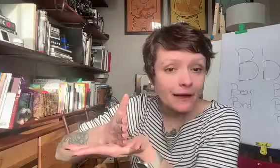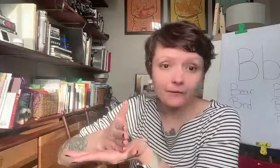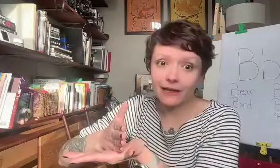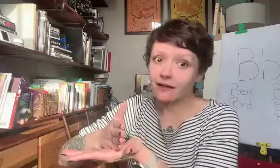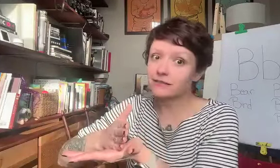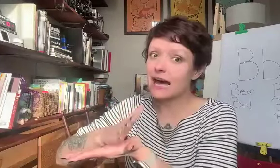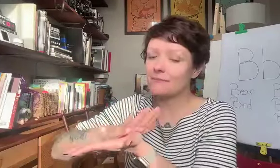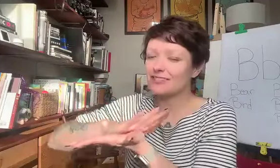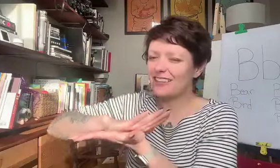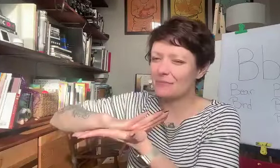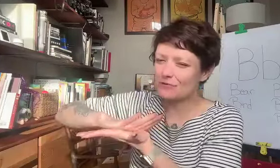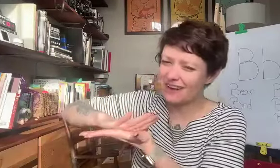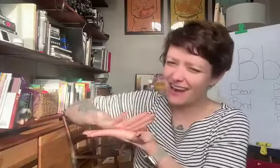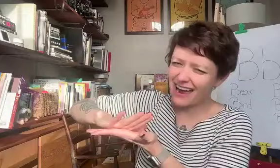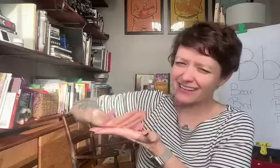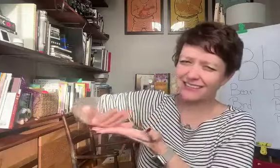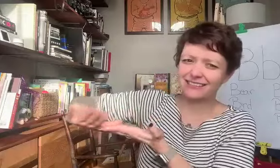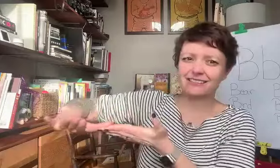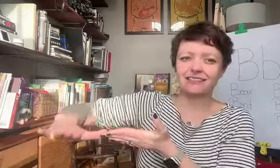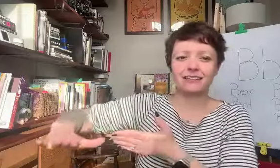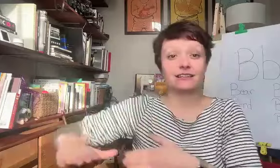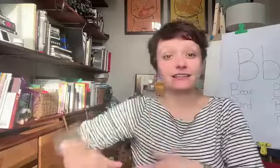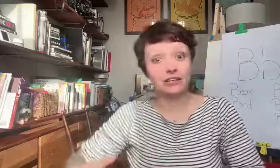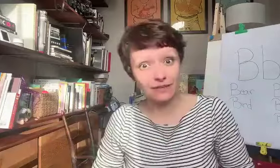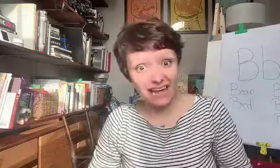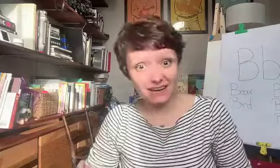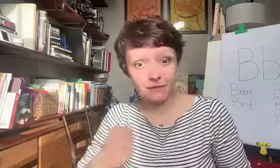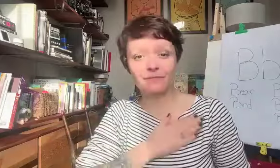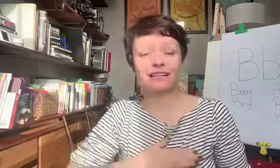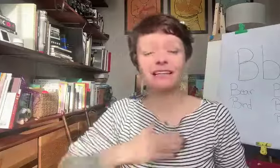And when they all stop, you tell them, nice. Then you do it again.